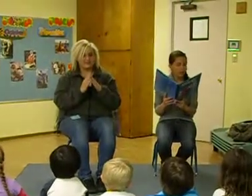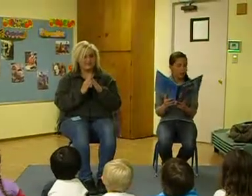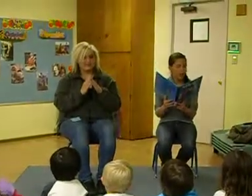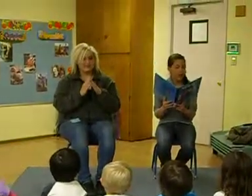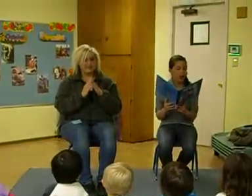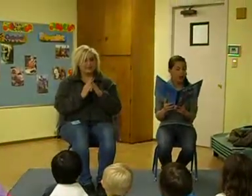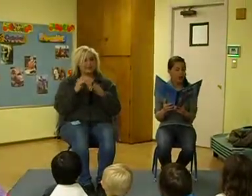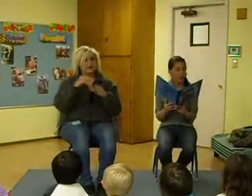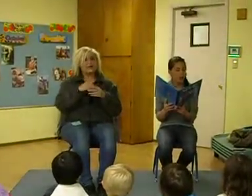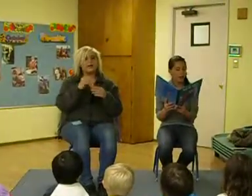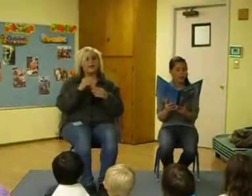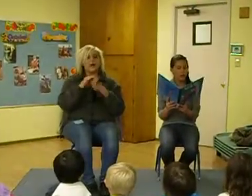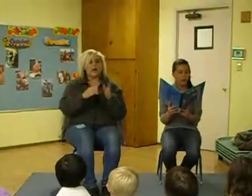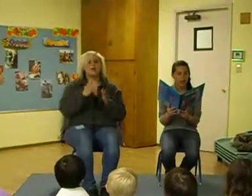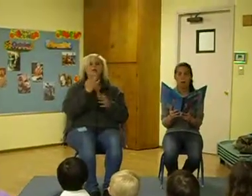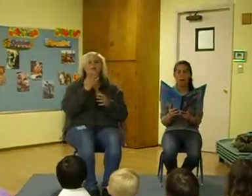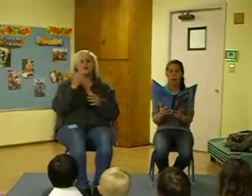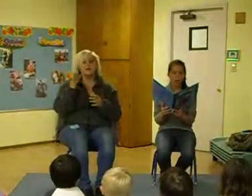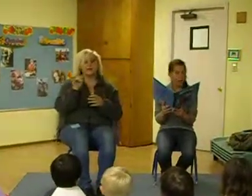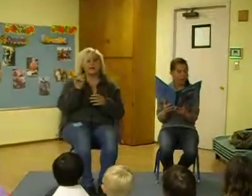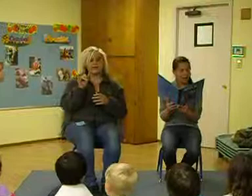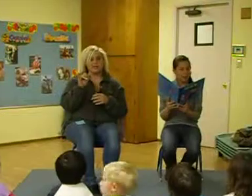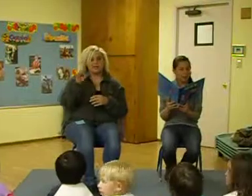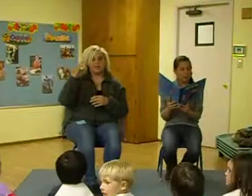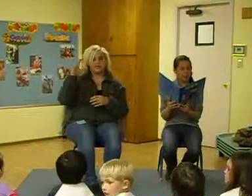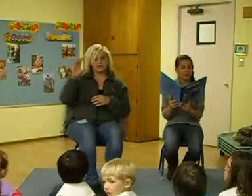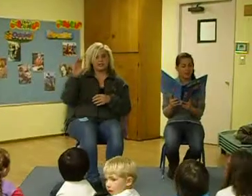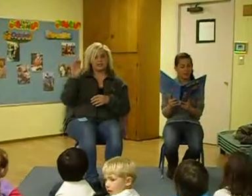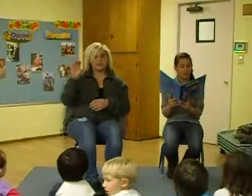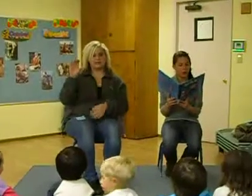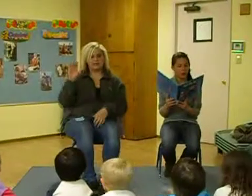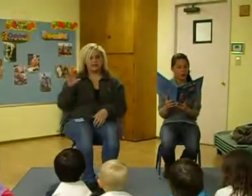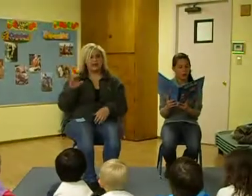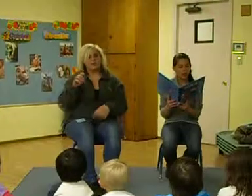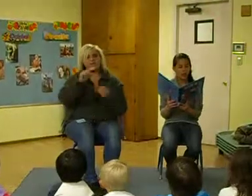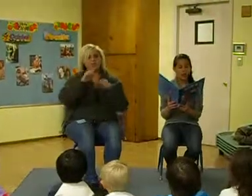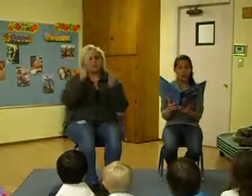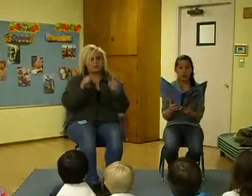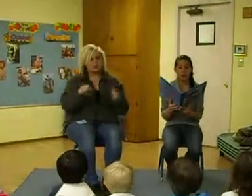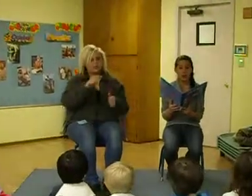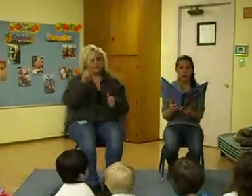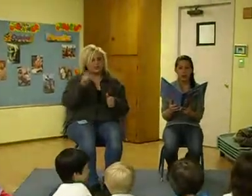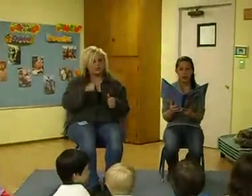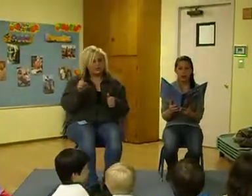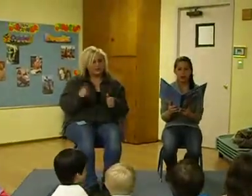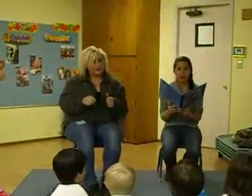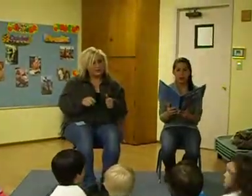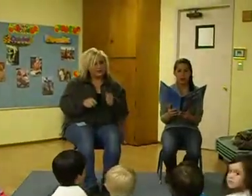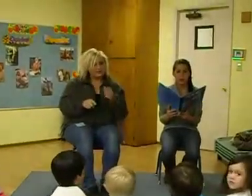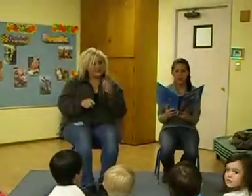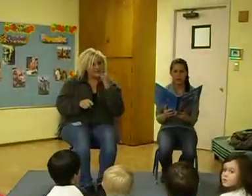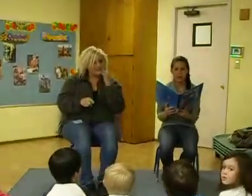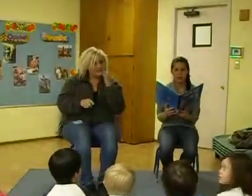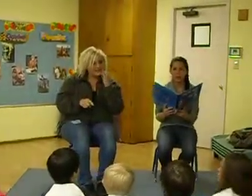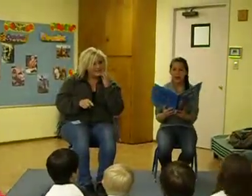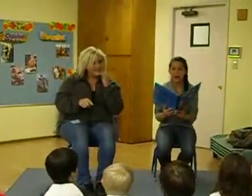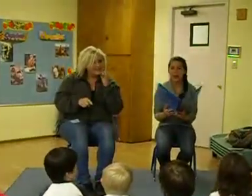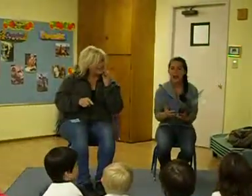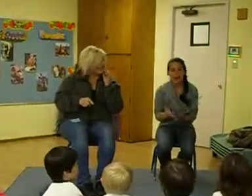In a house the color of the sun and the shape of a lightning bolt. You're not facing to us. I